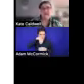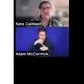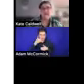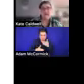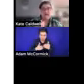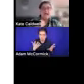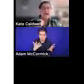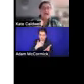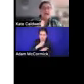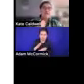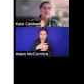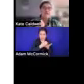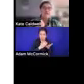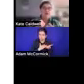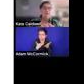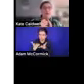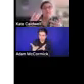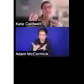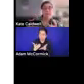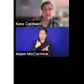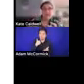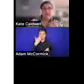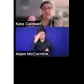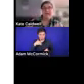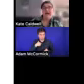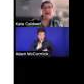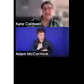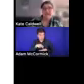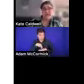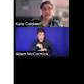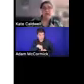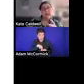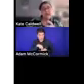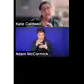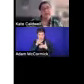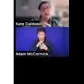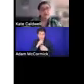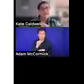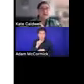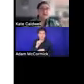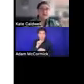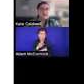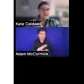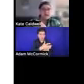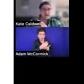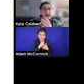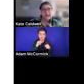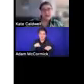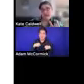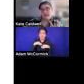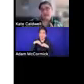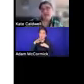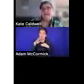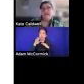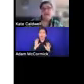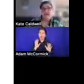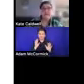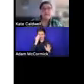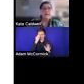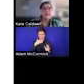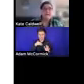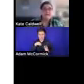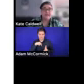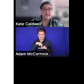to the data, that allows us to more responsibly and ethically collect good data that accurately reflects the